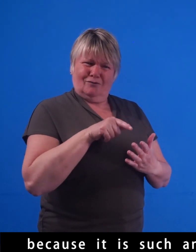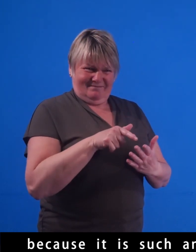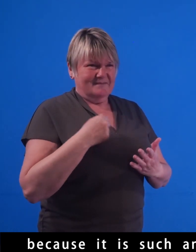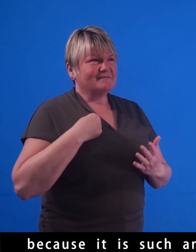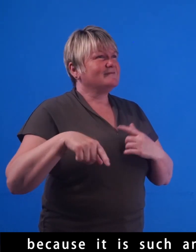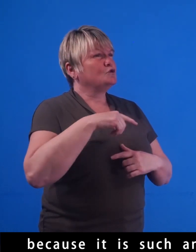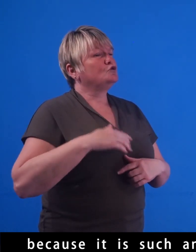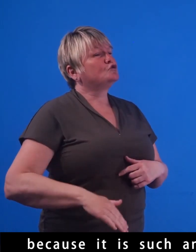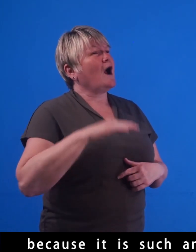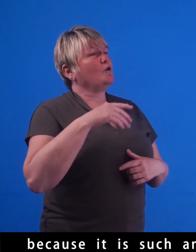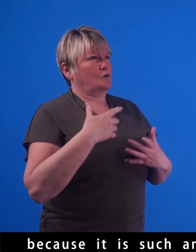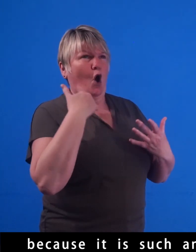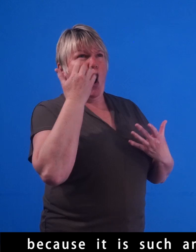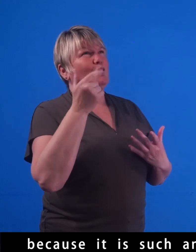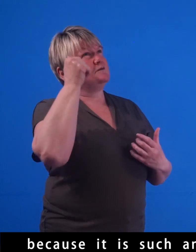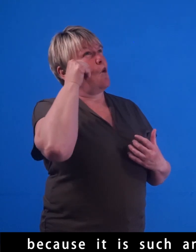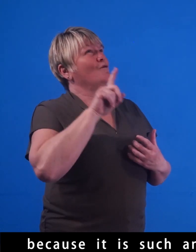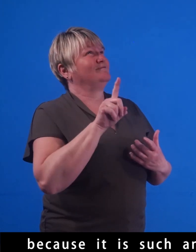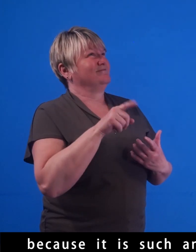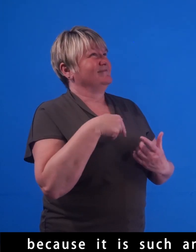because it is such an established part of childhood.